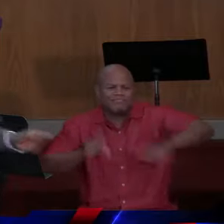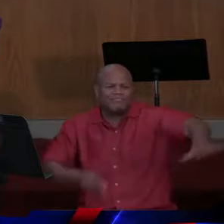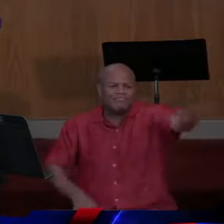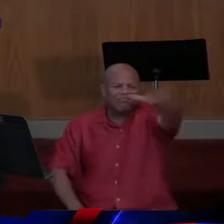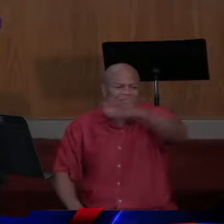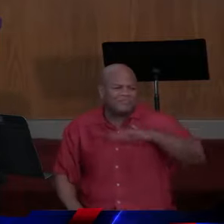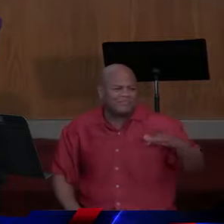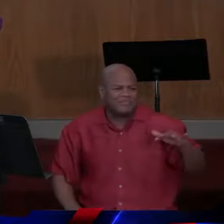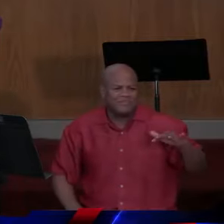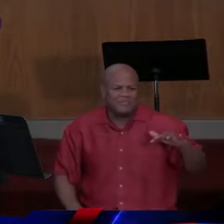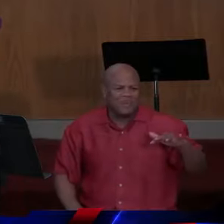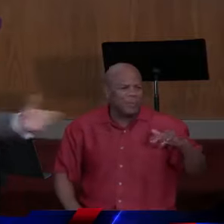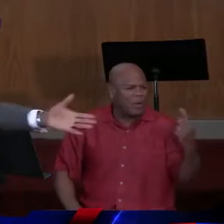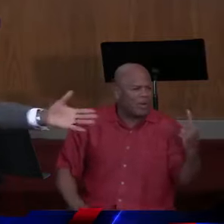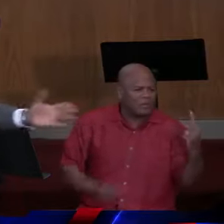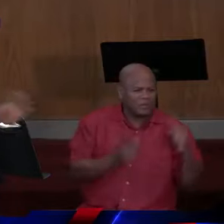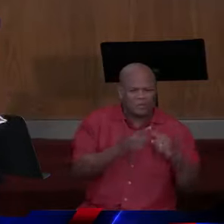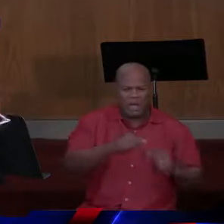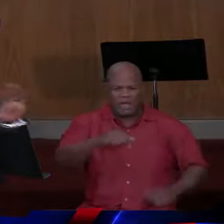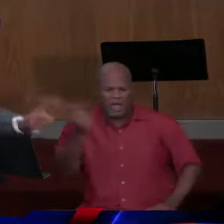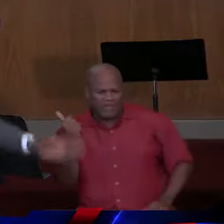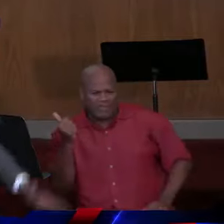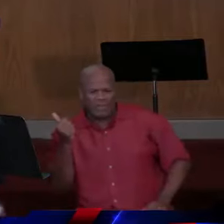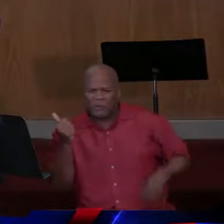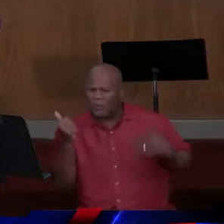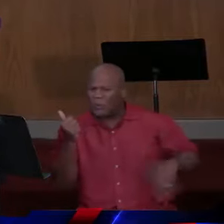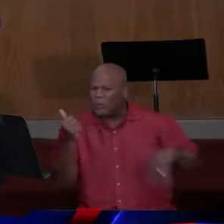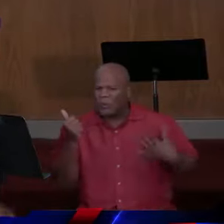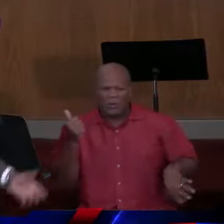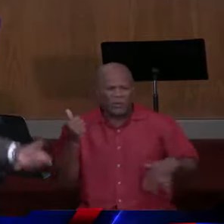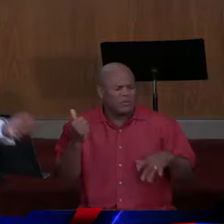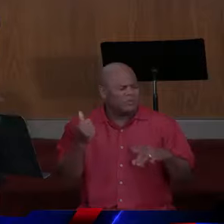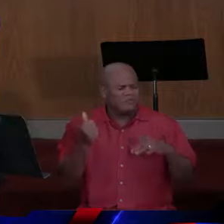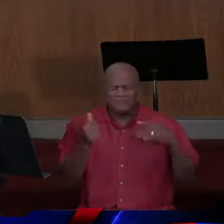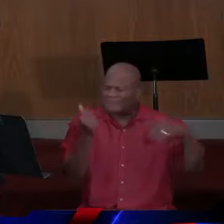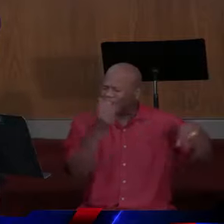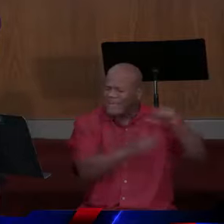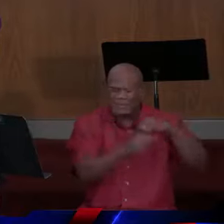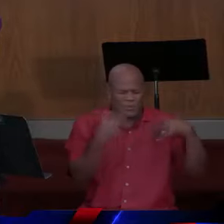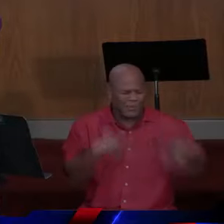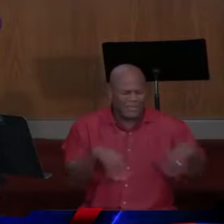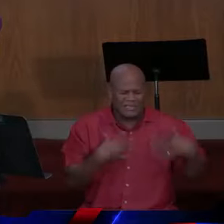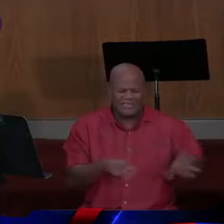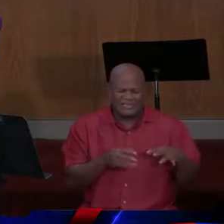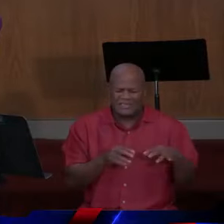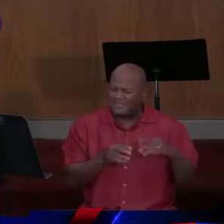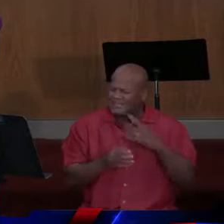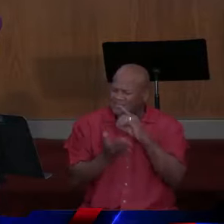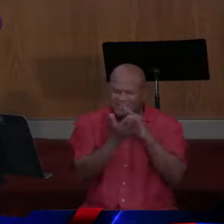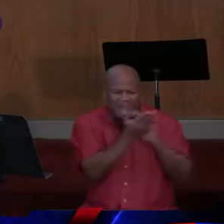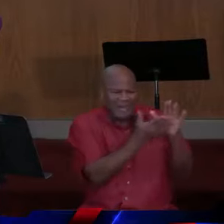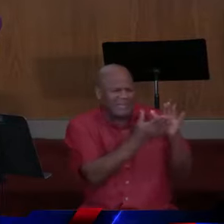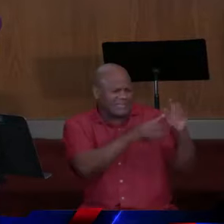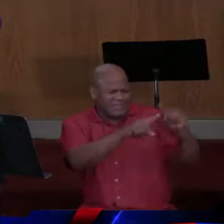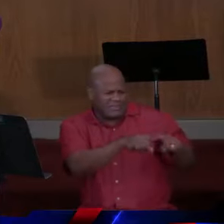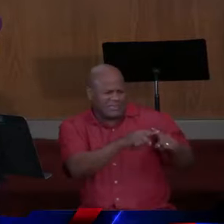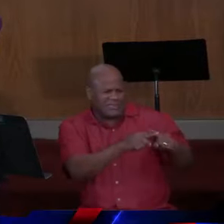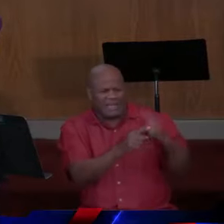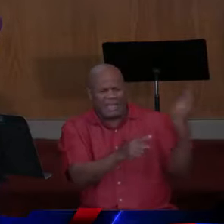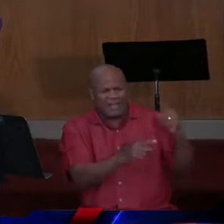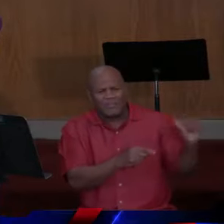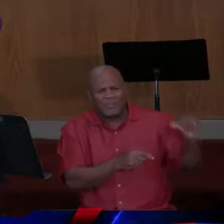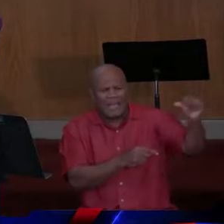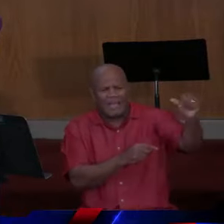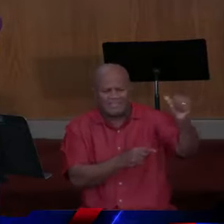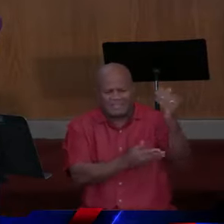One toward another. What a fellowship, what a joy divine, leaning on the everlasting Lord. I know God saves us one at